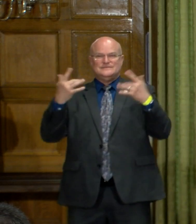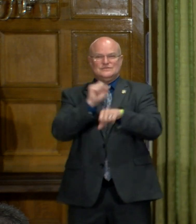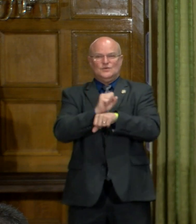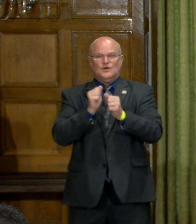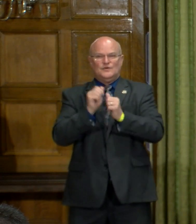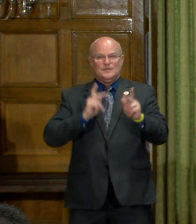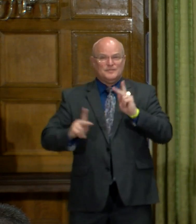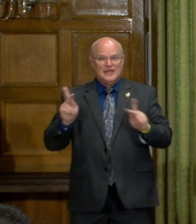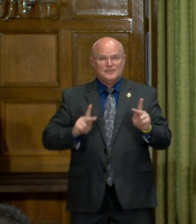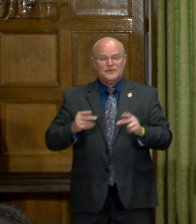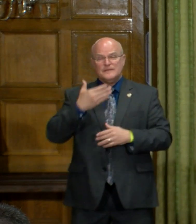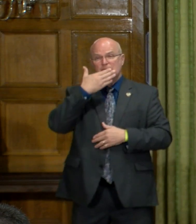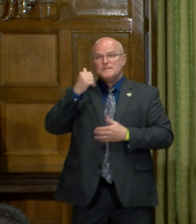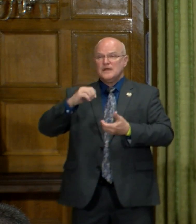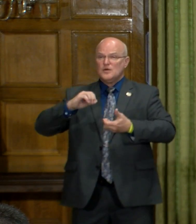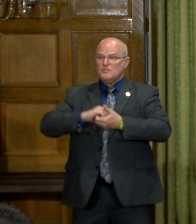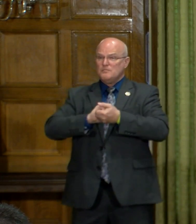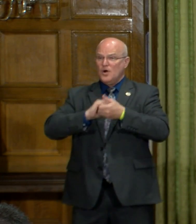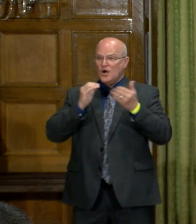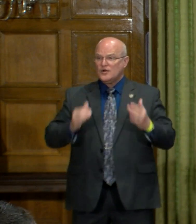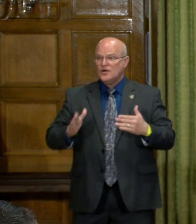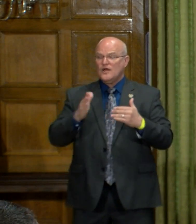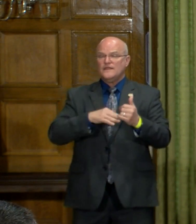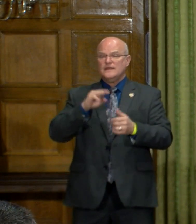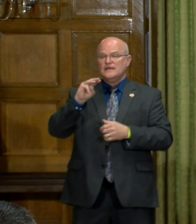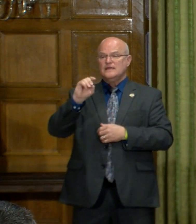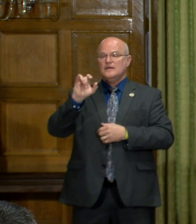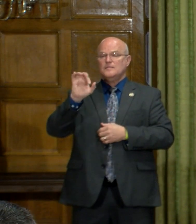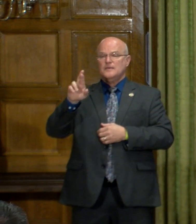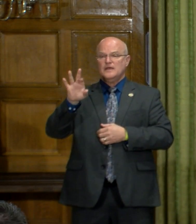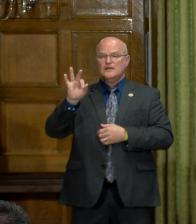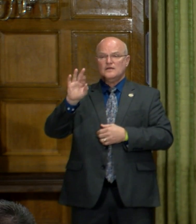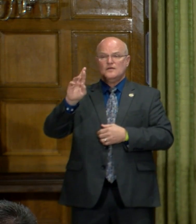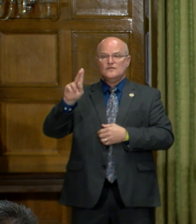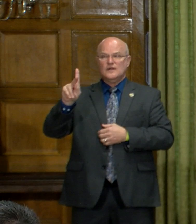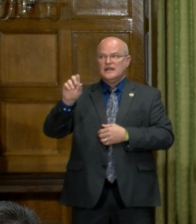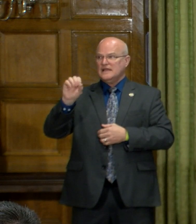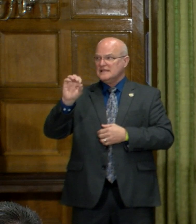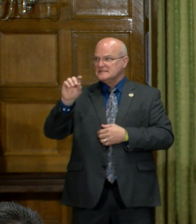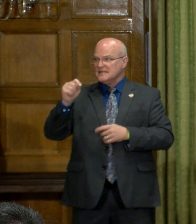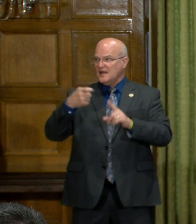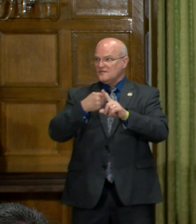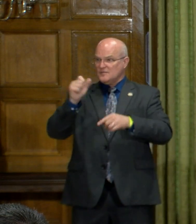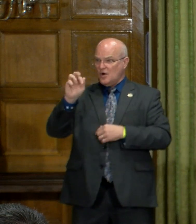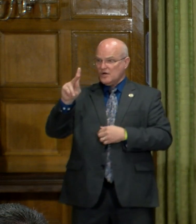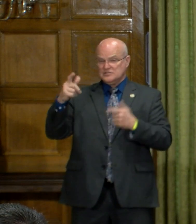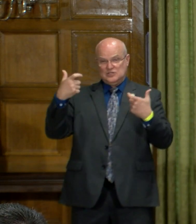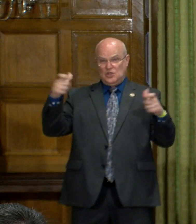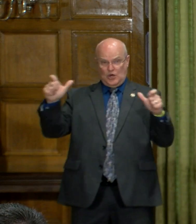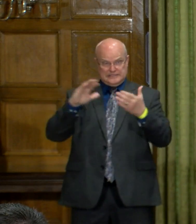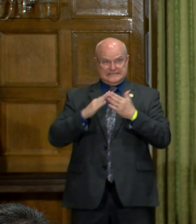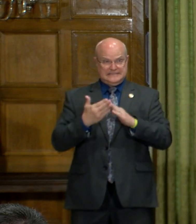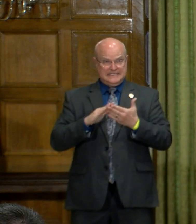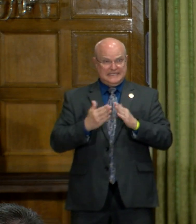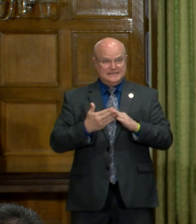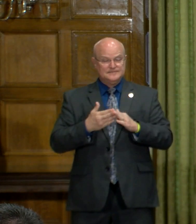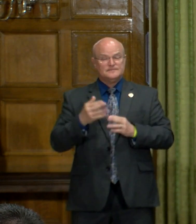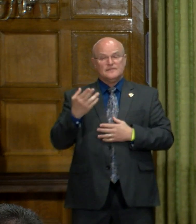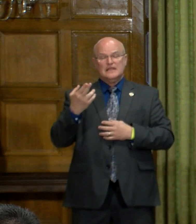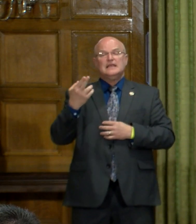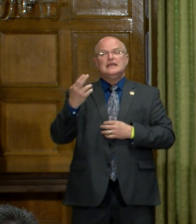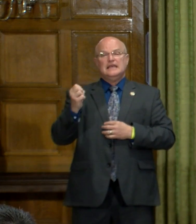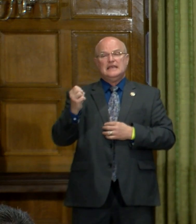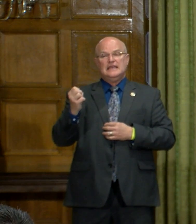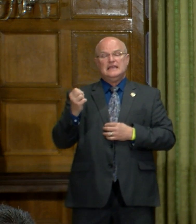and there's not been a better partner than Mayor Frank Scott of Arkansas's largest city. And